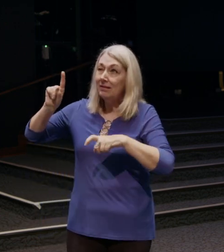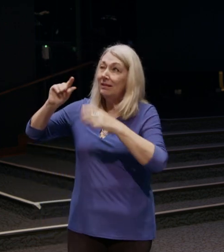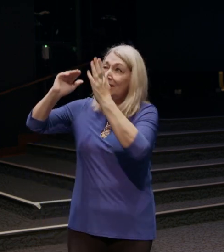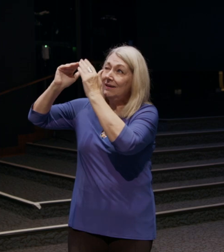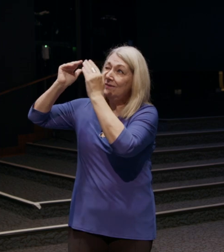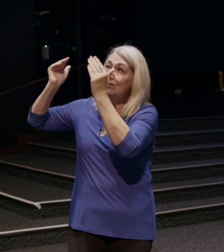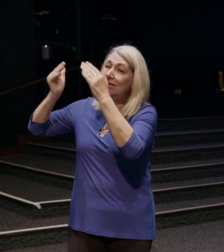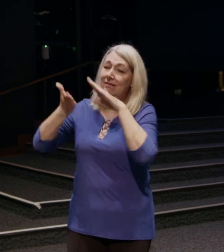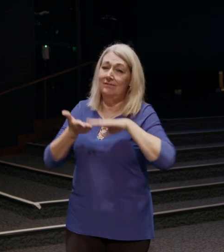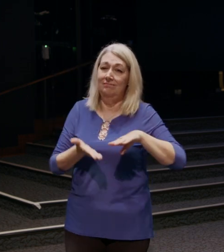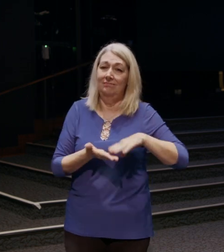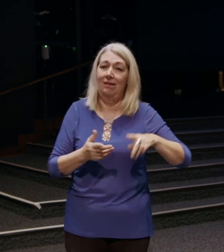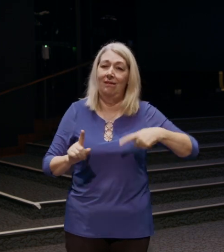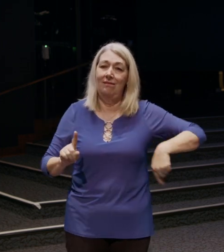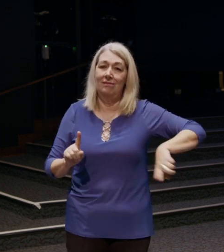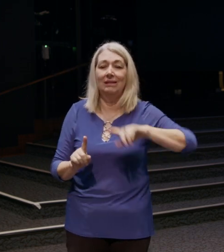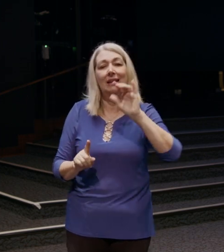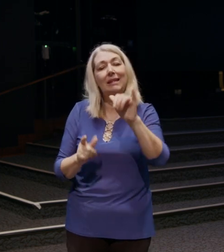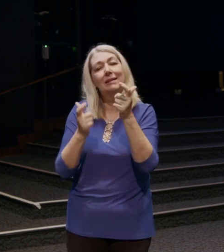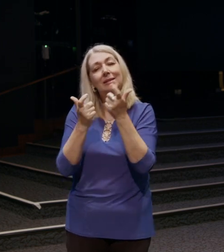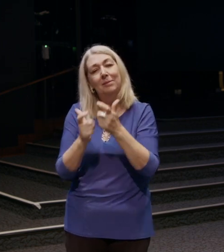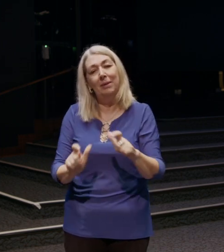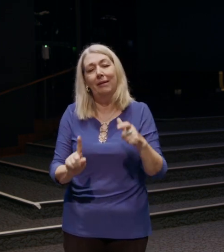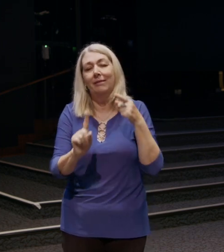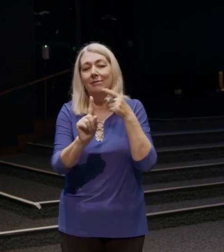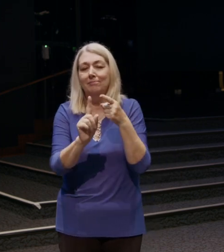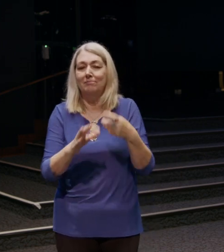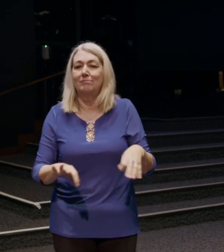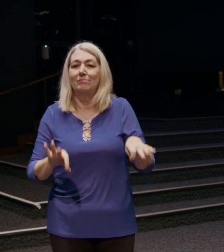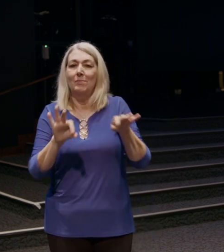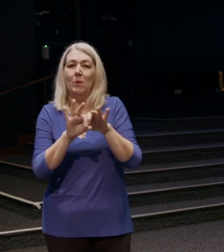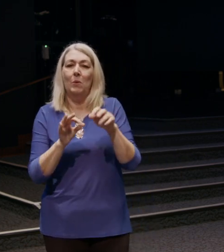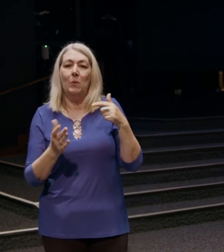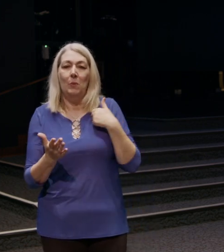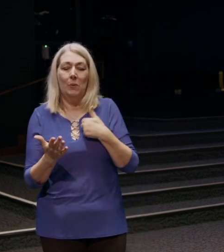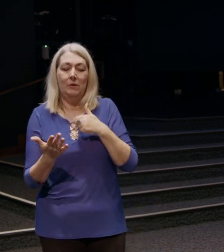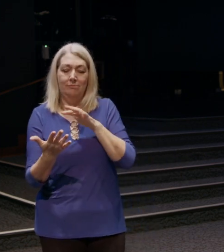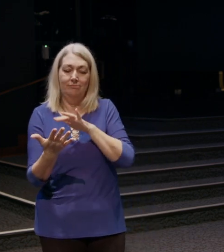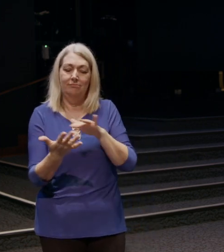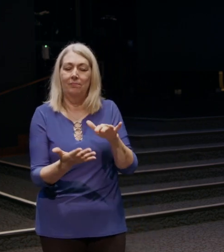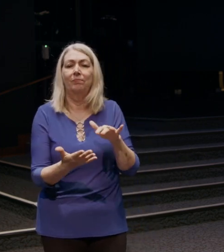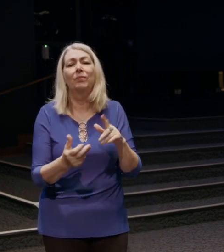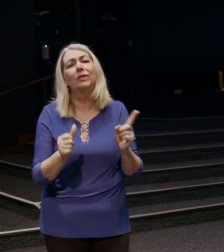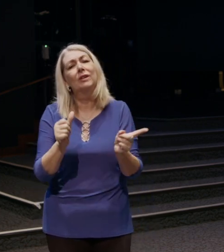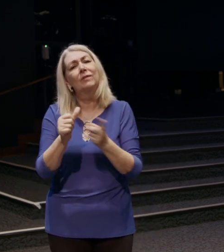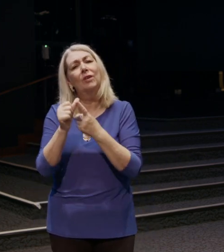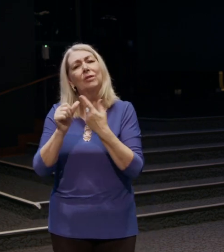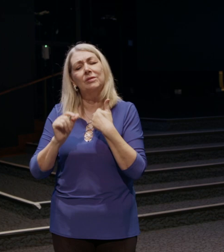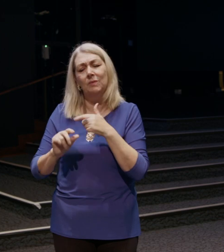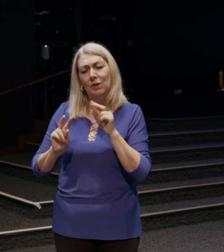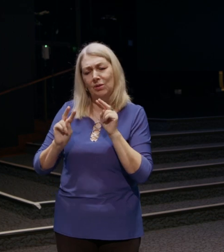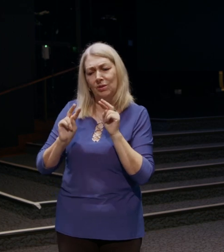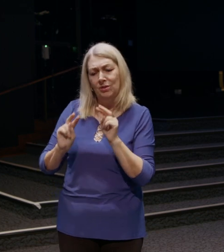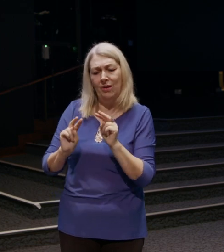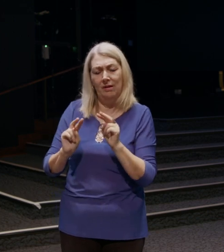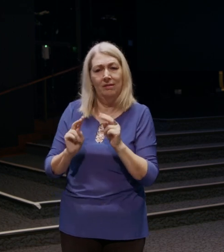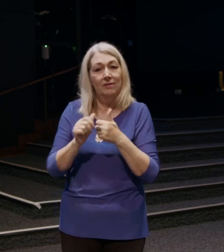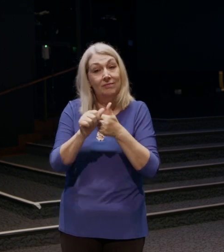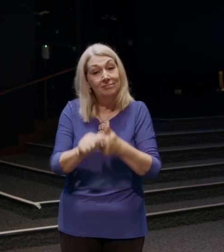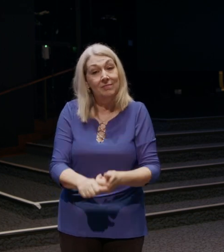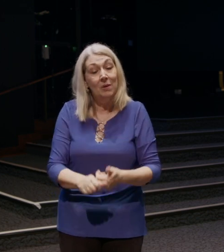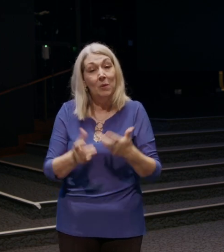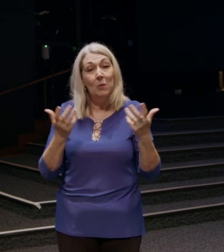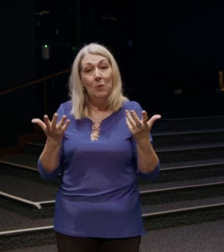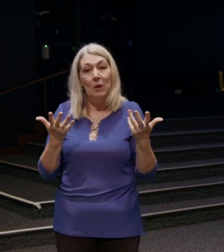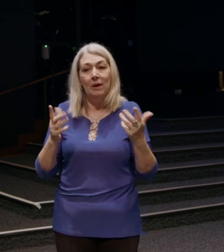a huge point in the passage that we're studying. Let's look first at the direction